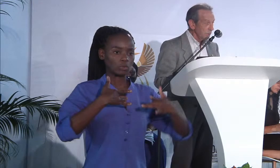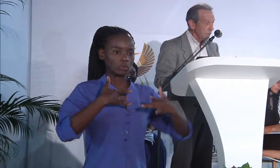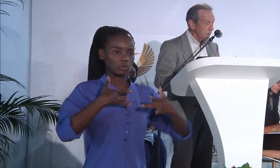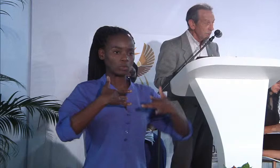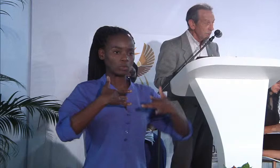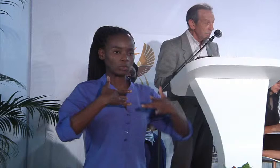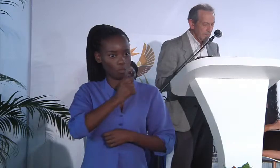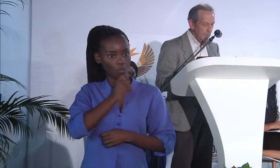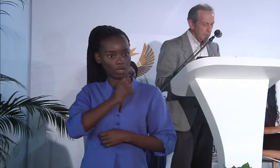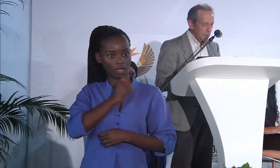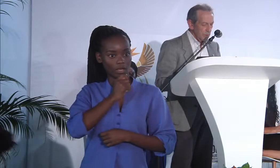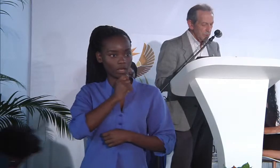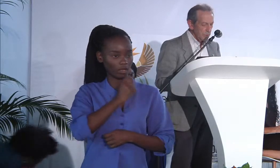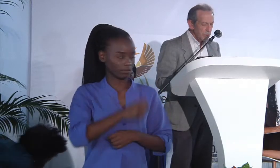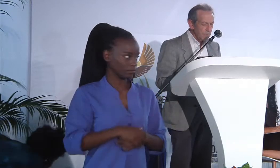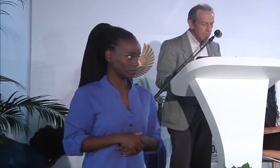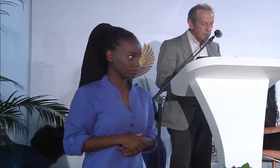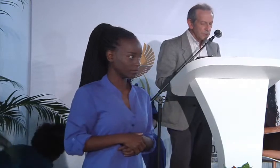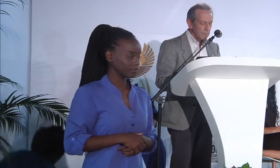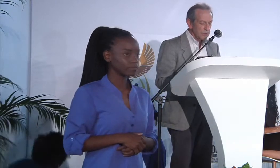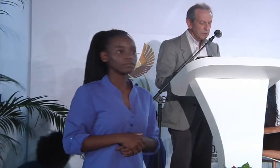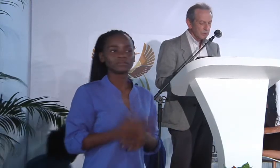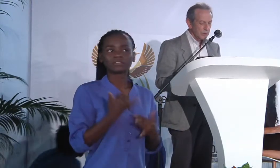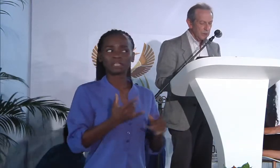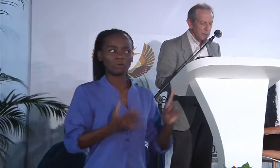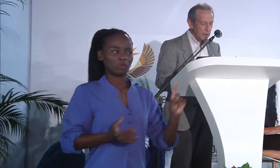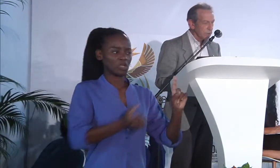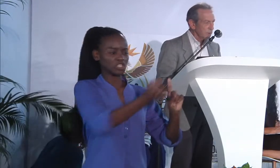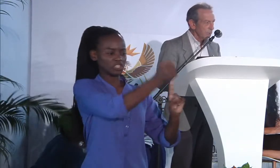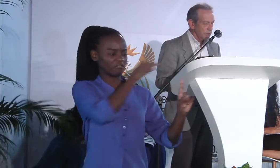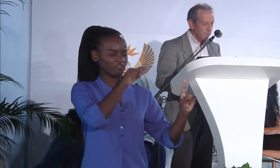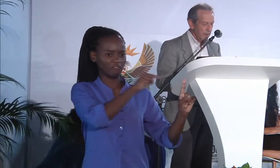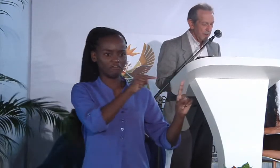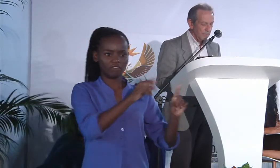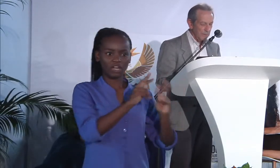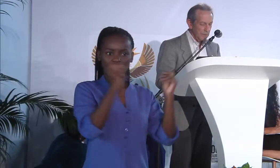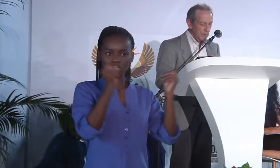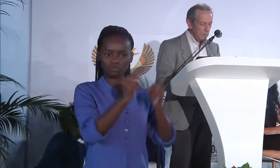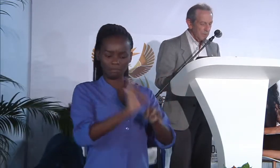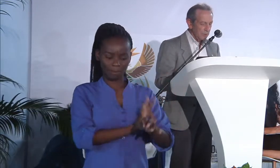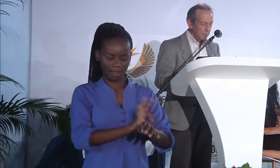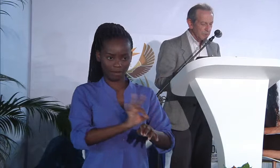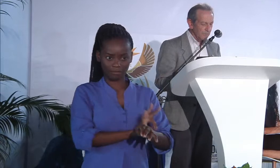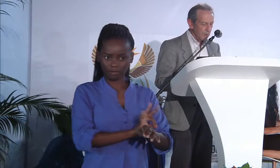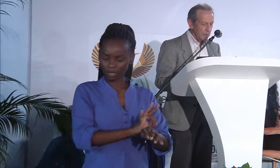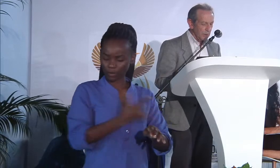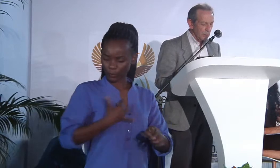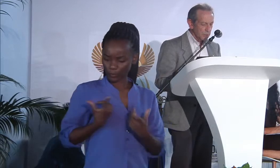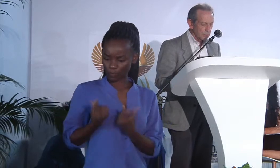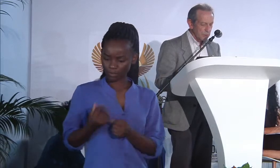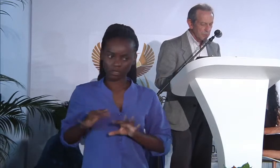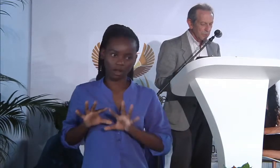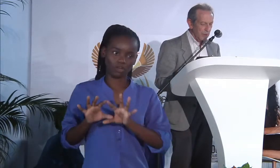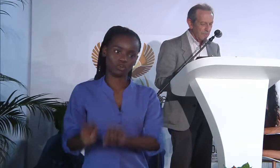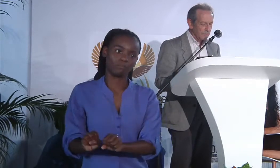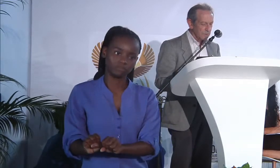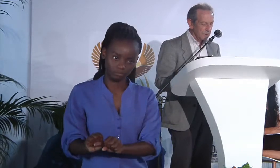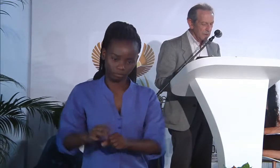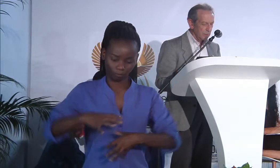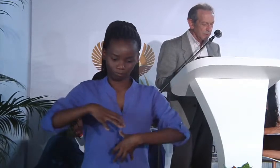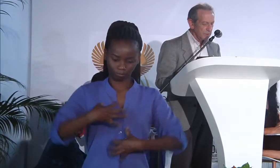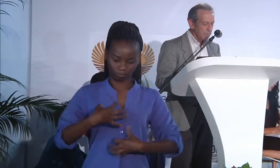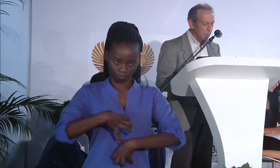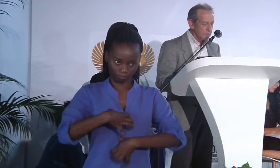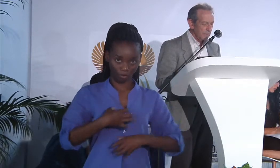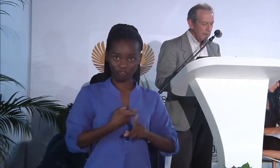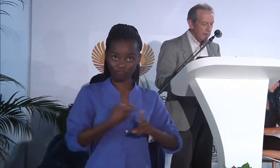morning. To achieve the vision and the mission contained in the National Drug Master Plan, we have adopted the following goals, which were derived from